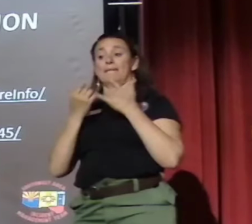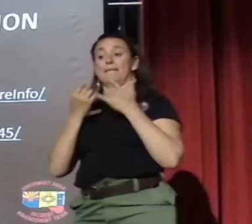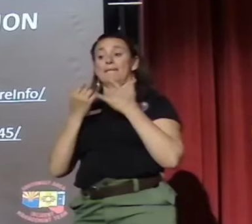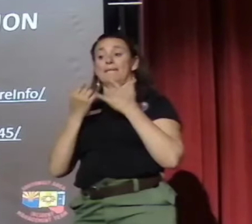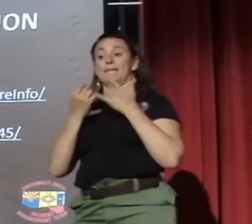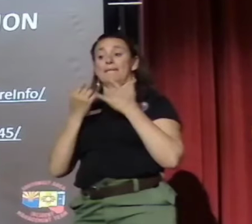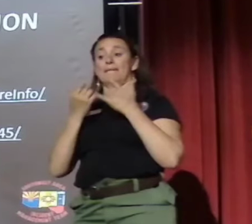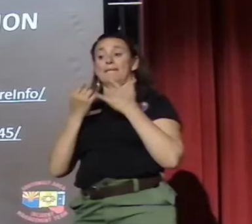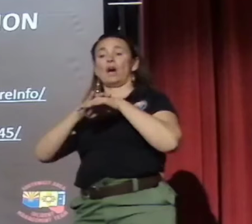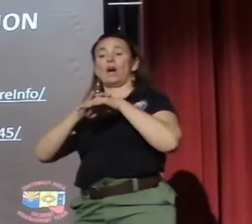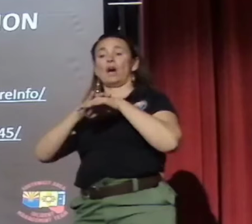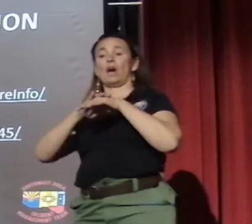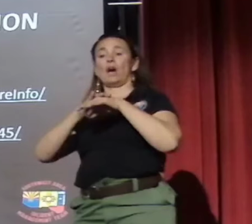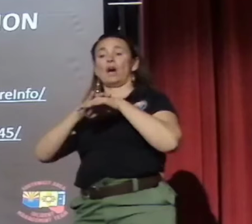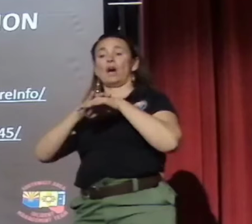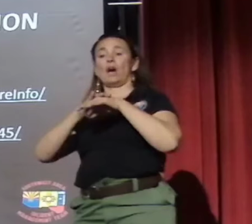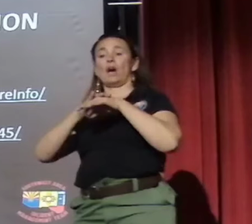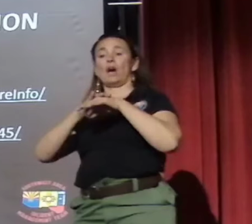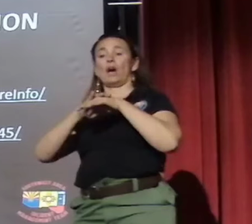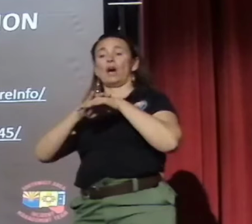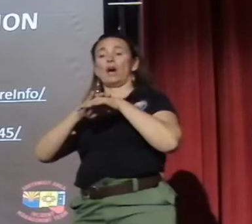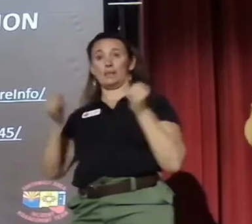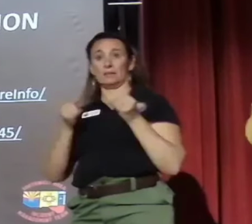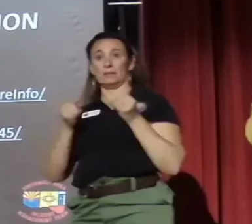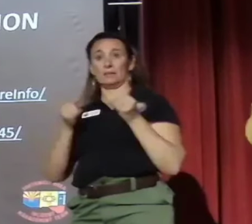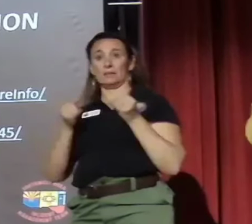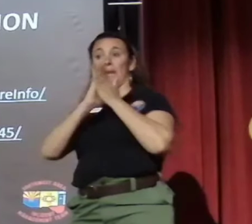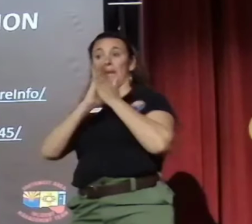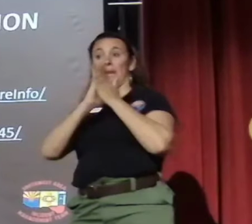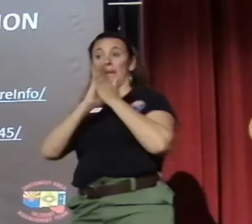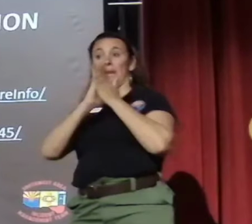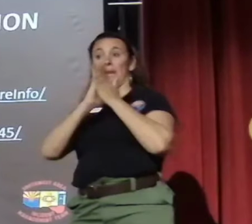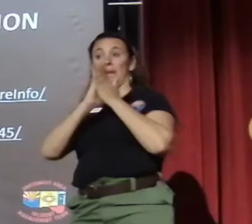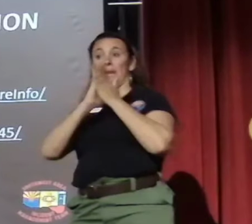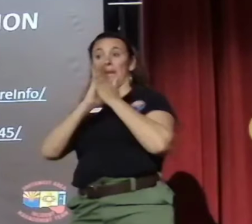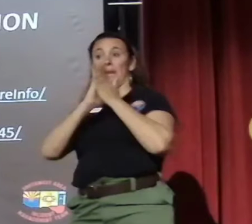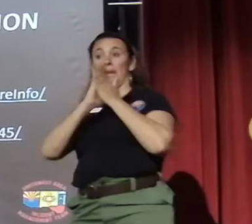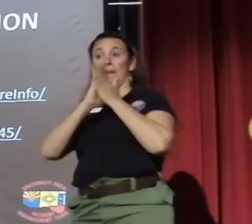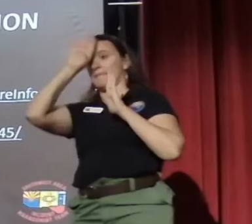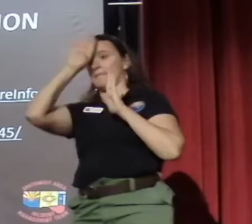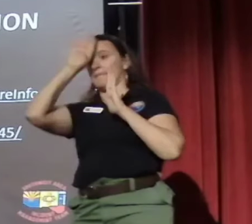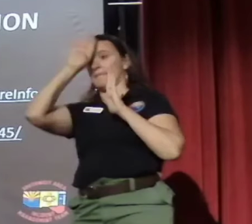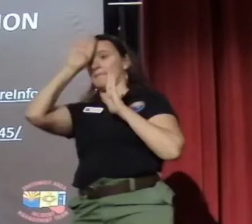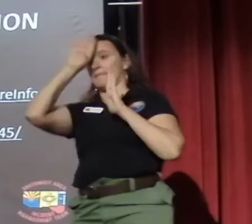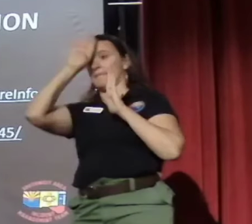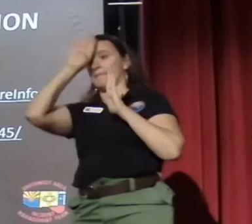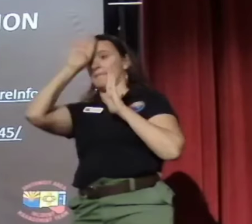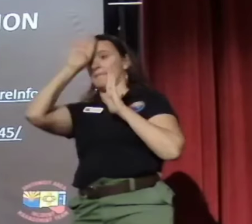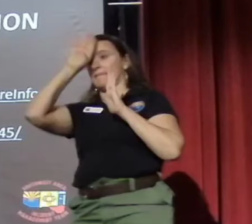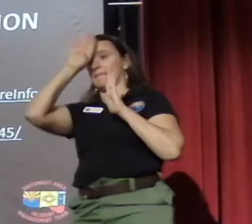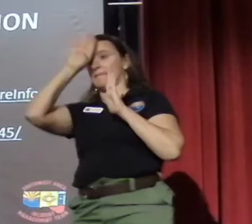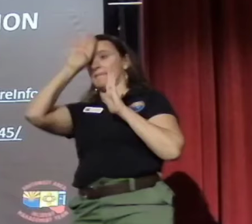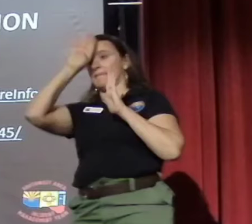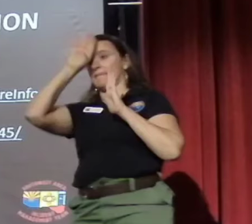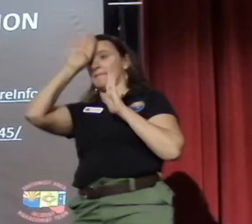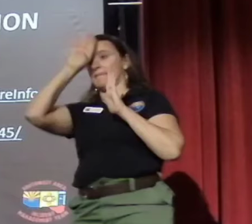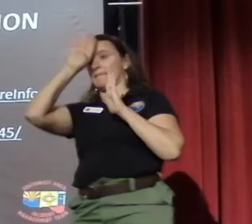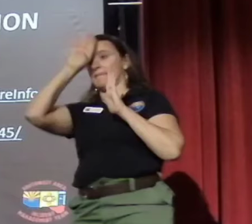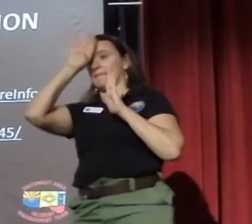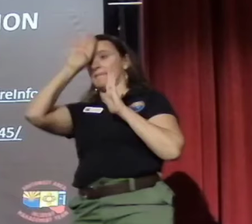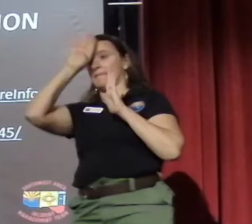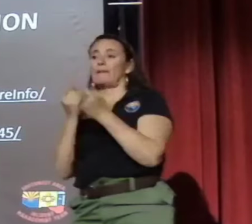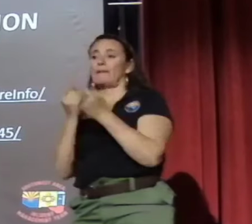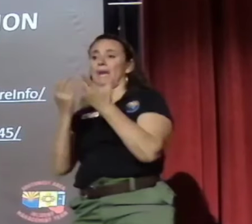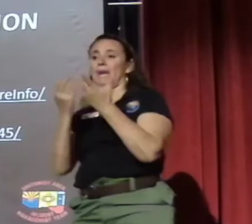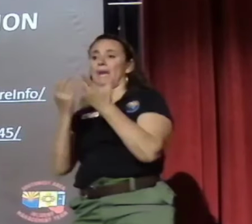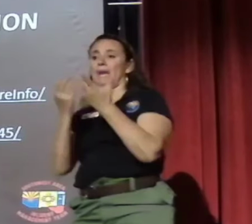into coal black and allow us time to get in there and extinguish what we have to light to ensure that fire doesn't come out of those control